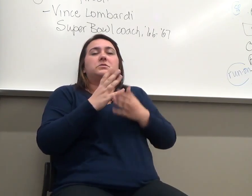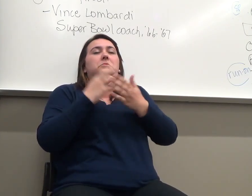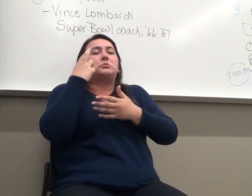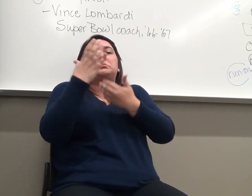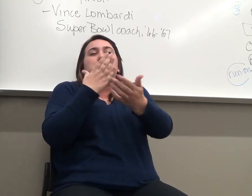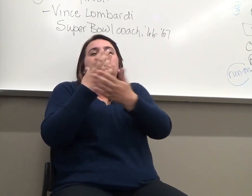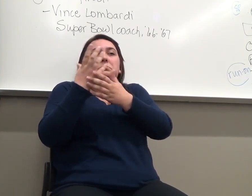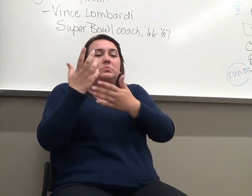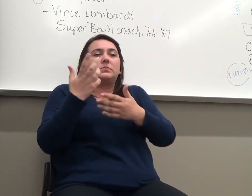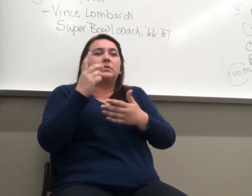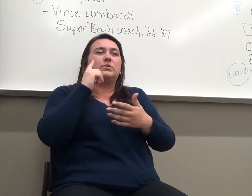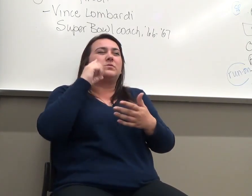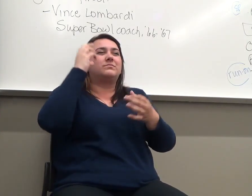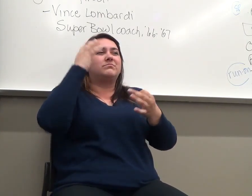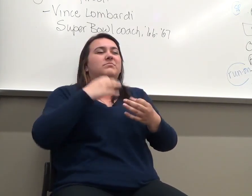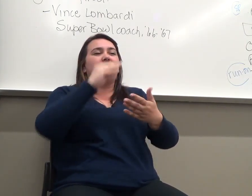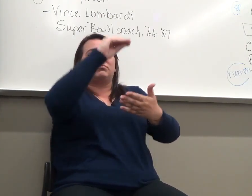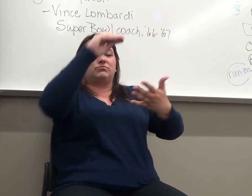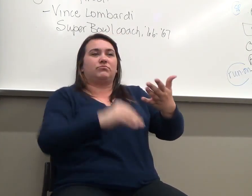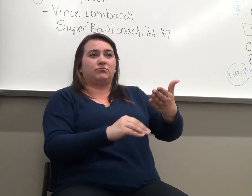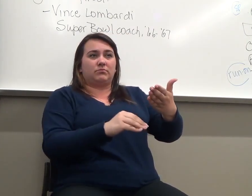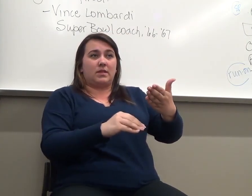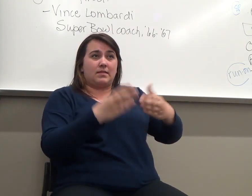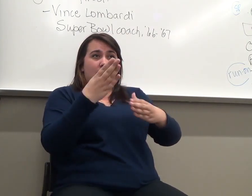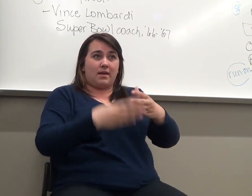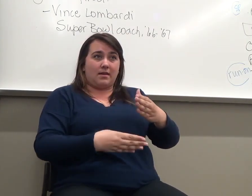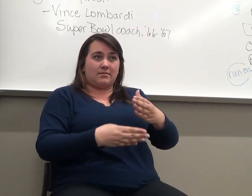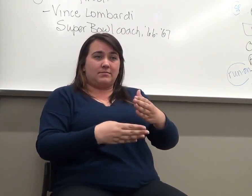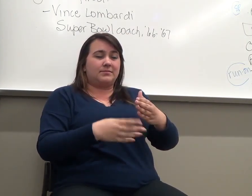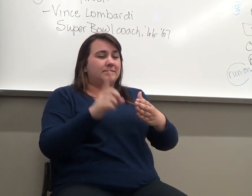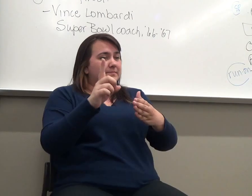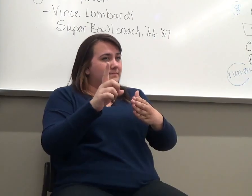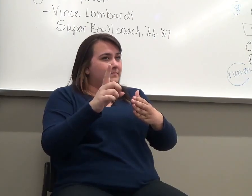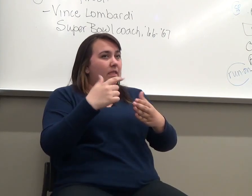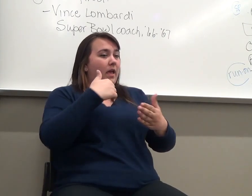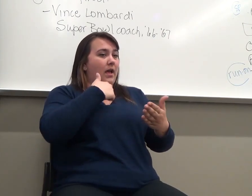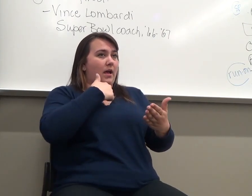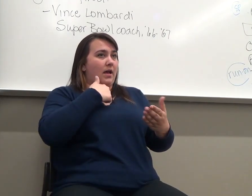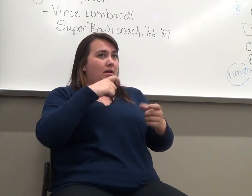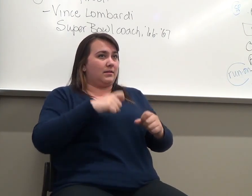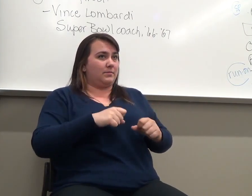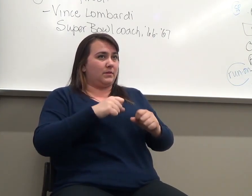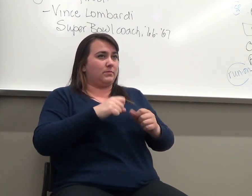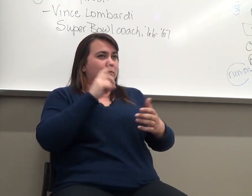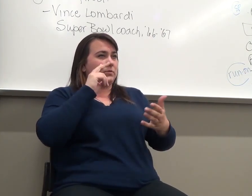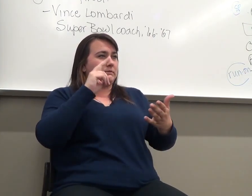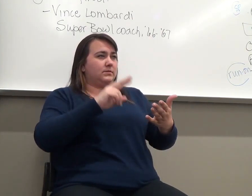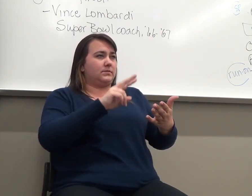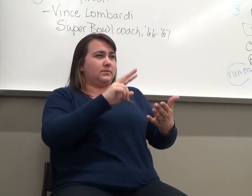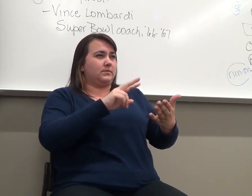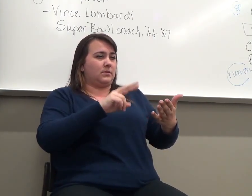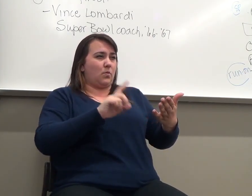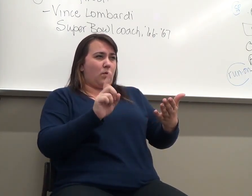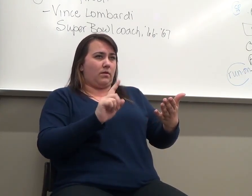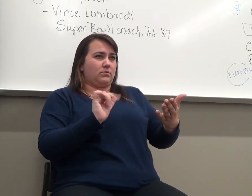easily. Do you want to read this essay? Does this sentence make you want to read this essay?